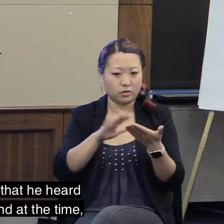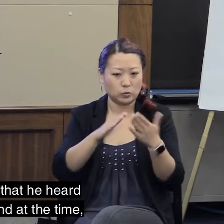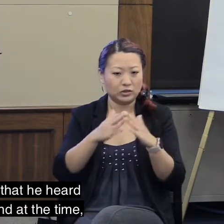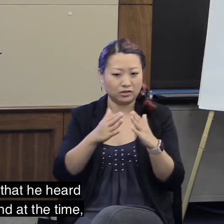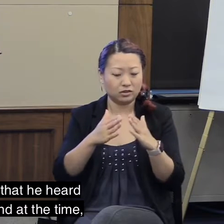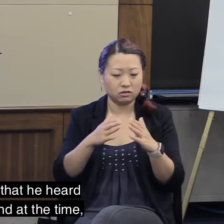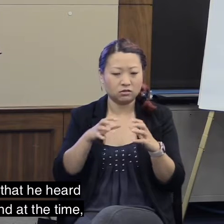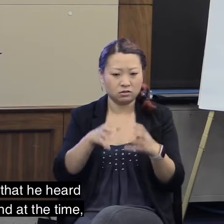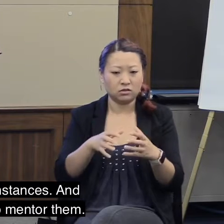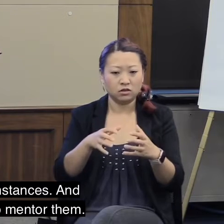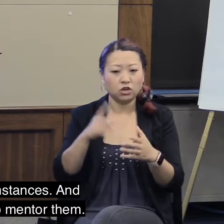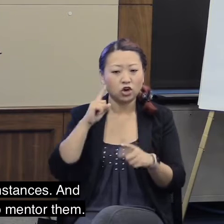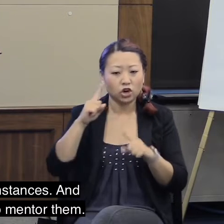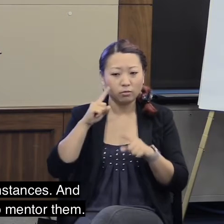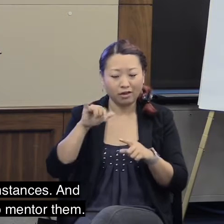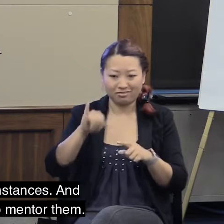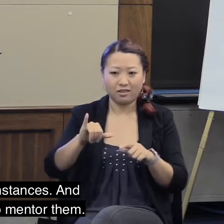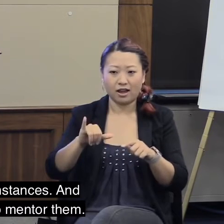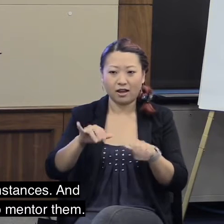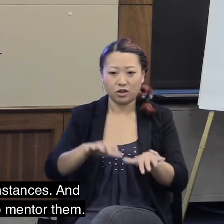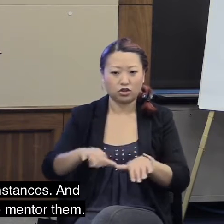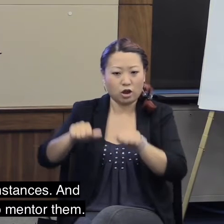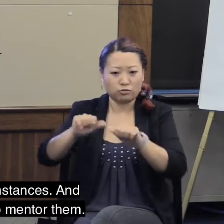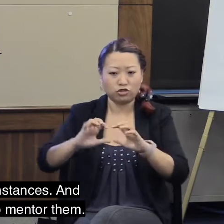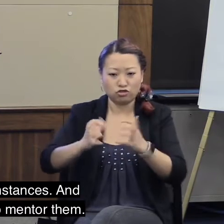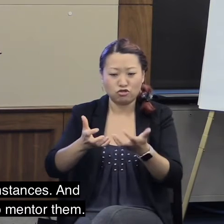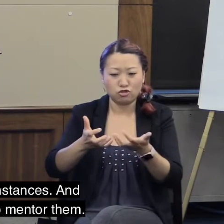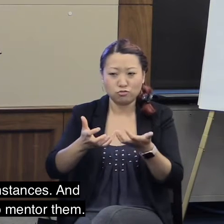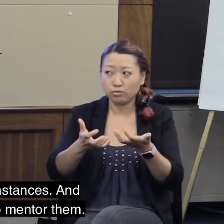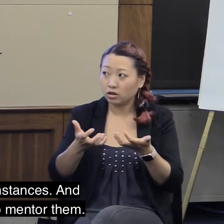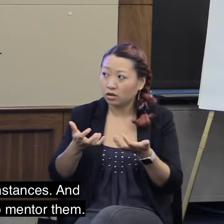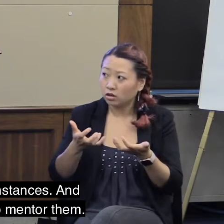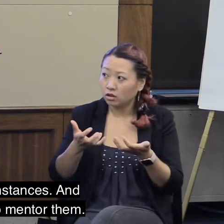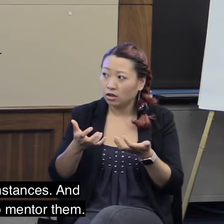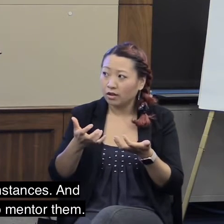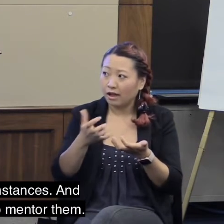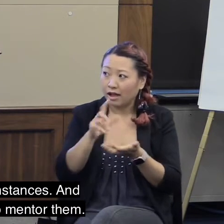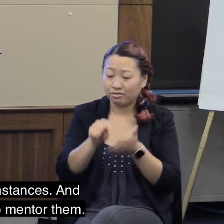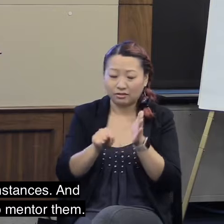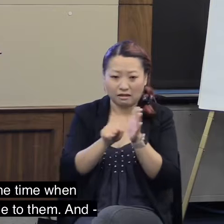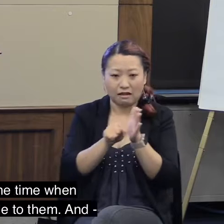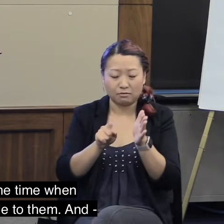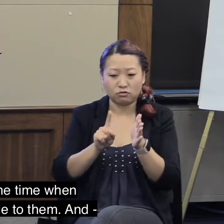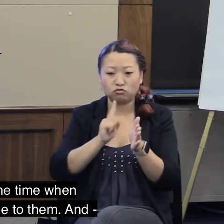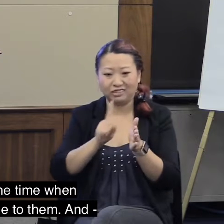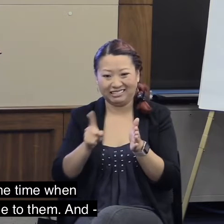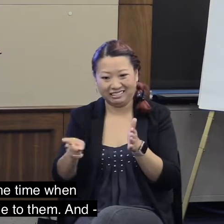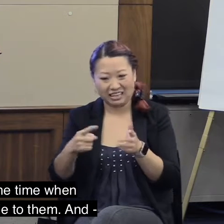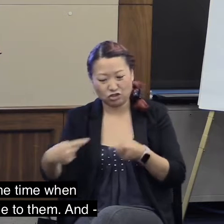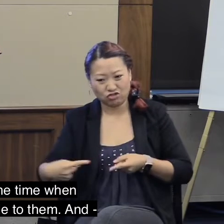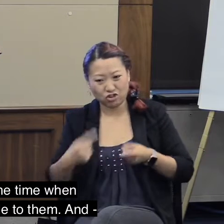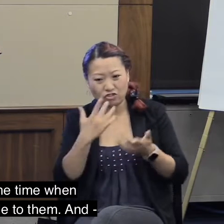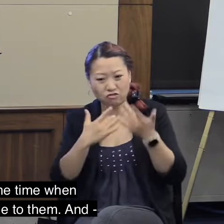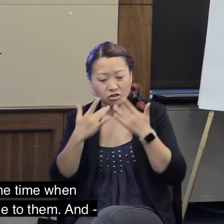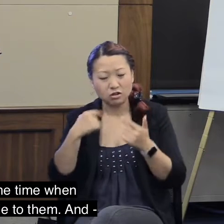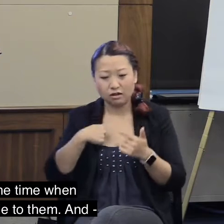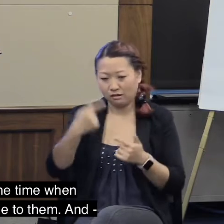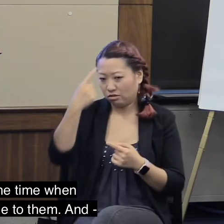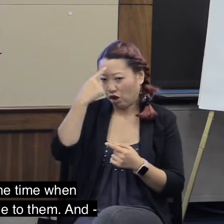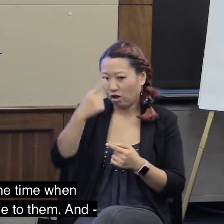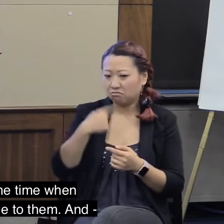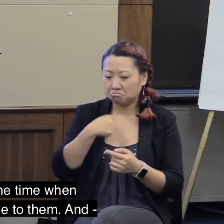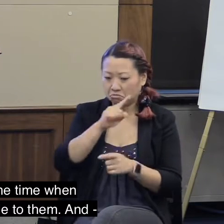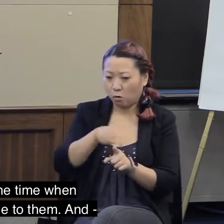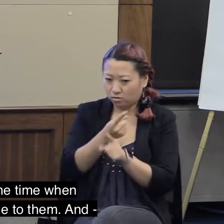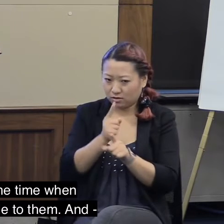time, they were in really dire circumstances. And so I originally was just going to mentor them. And it's weird to say now, but at the time when I